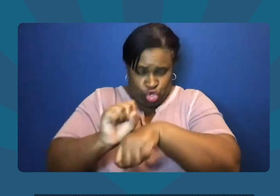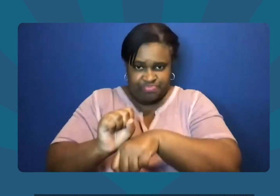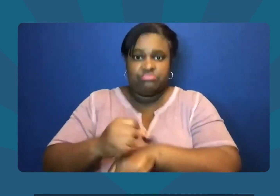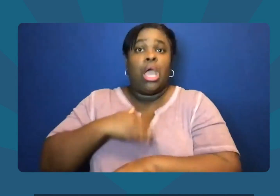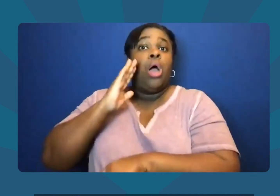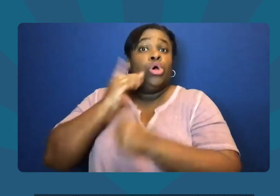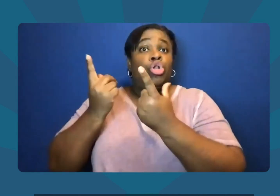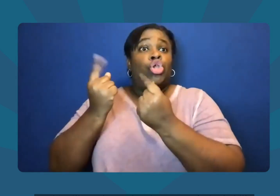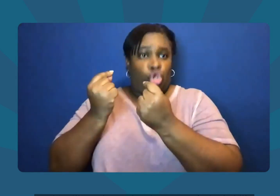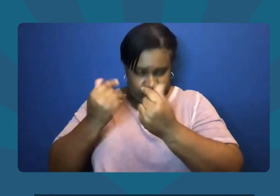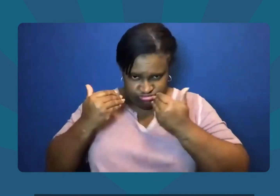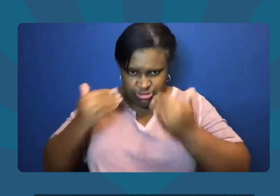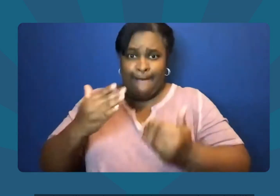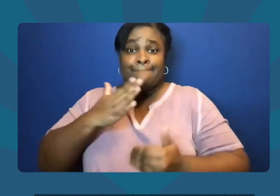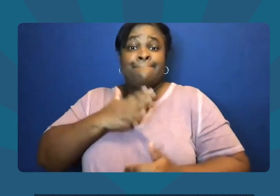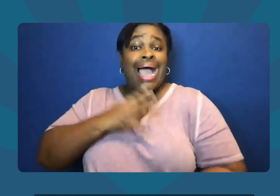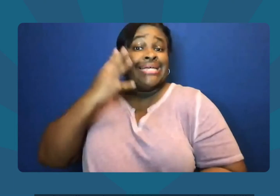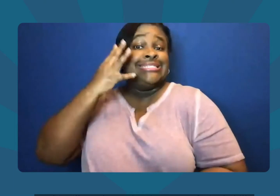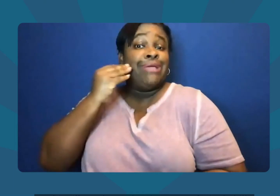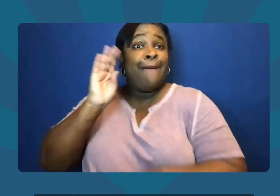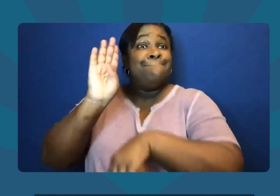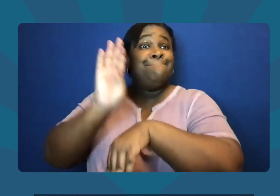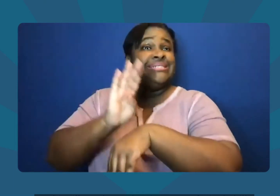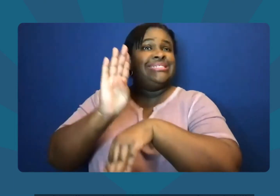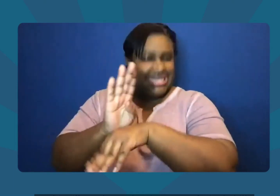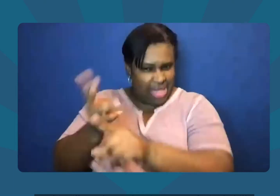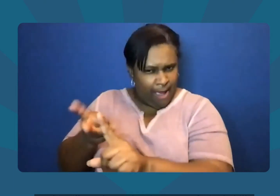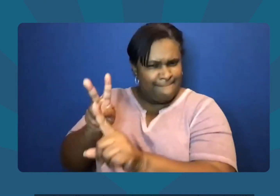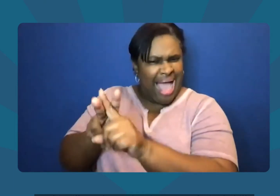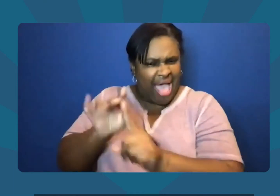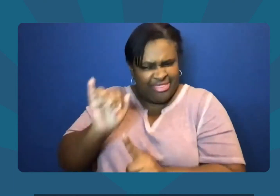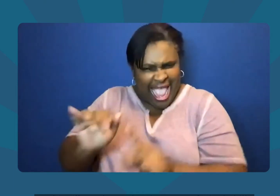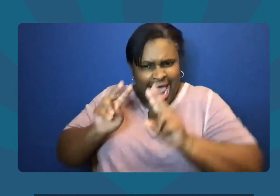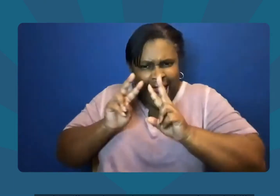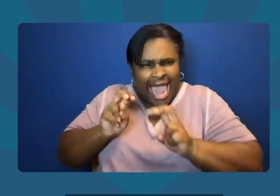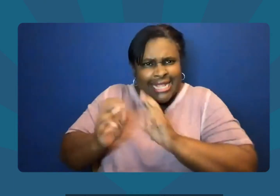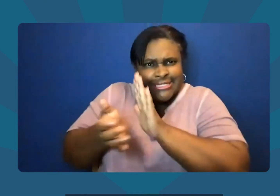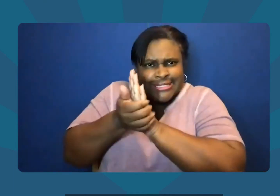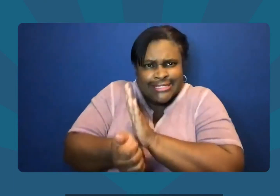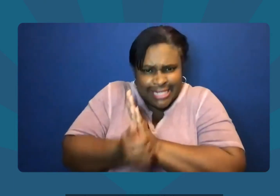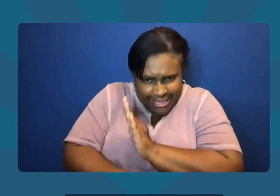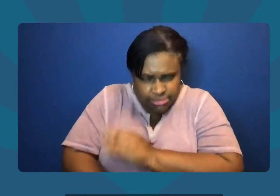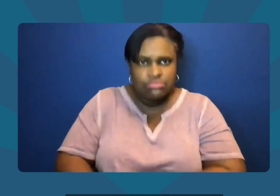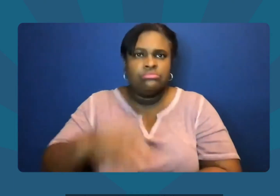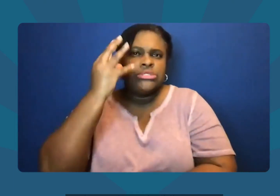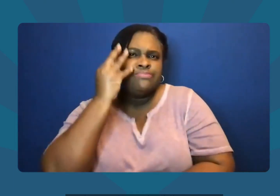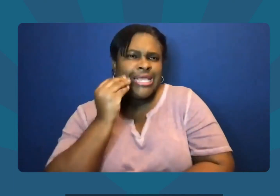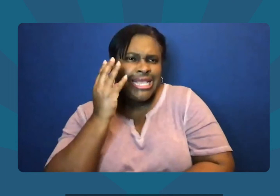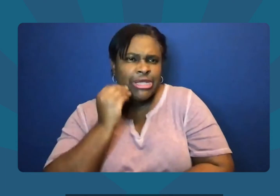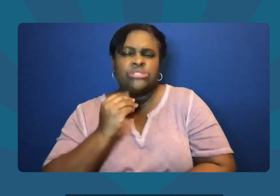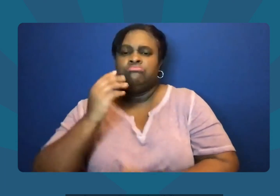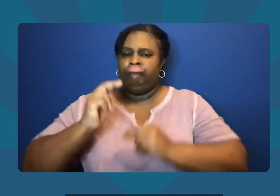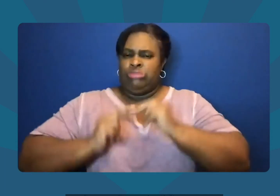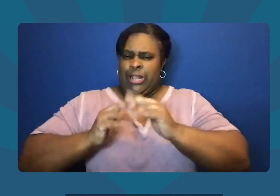And I will apply my business analytical skills and experience